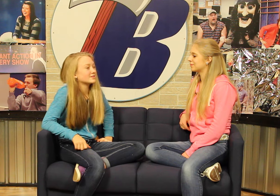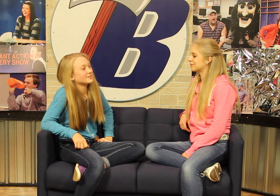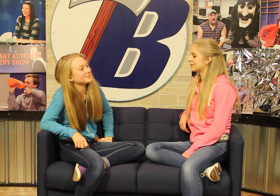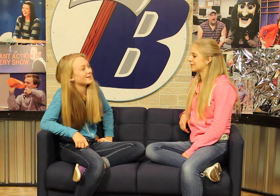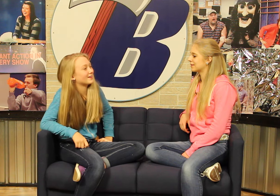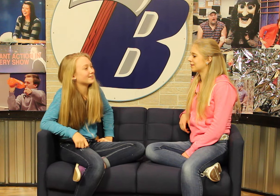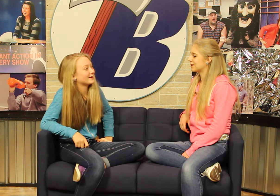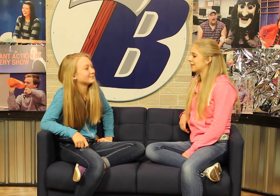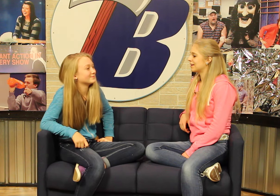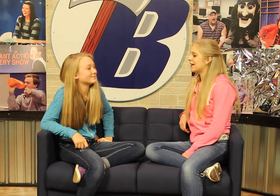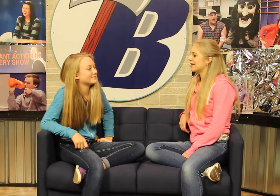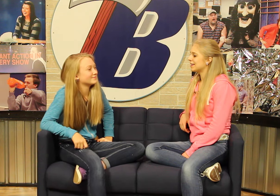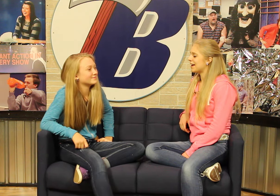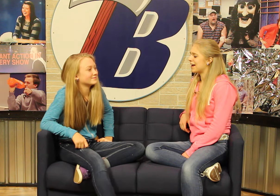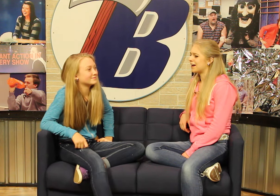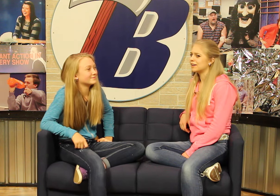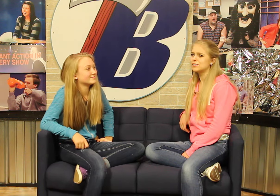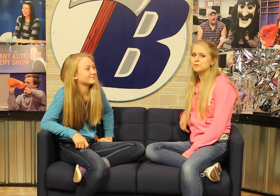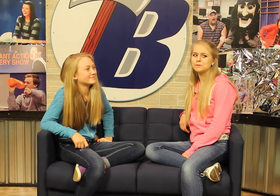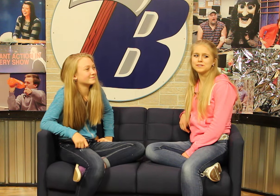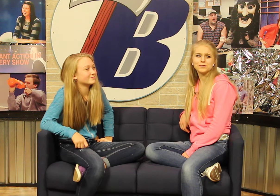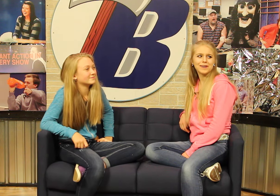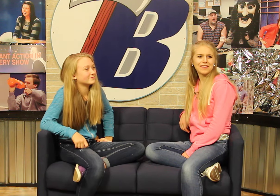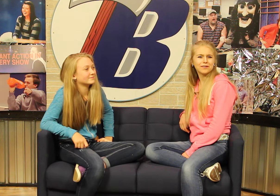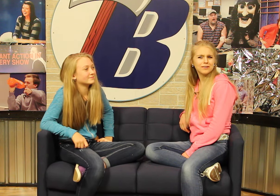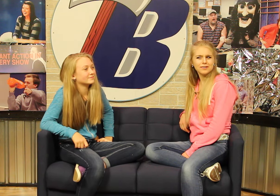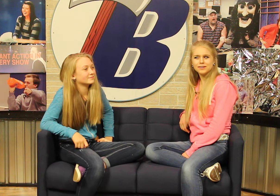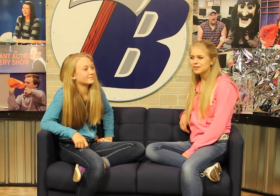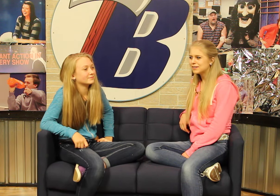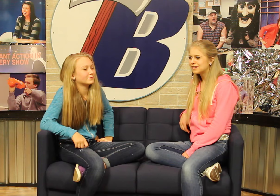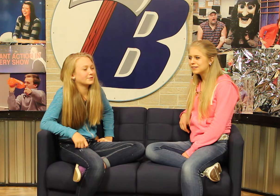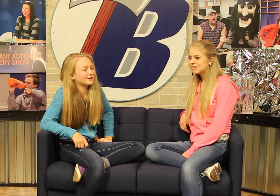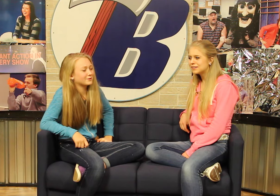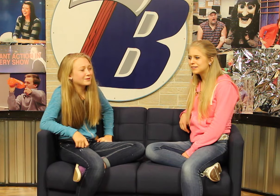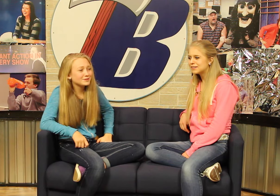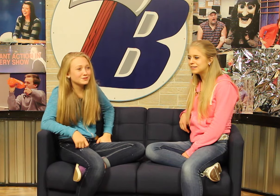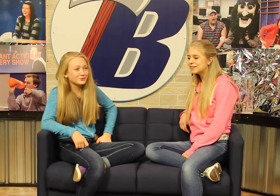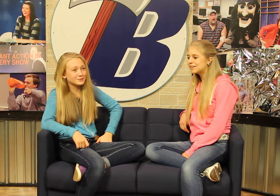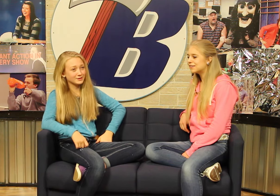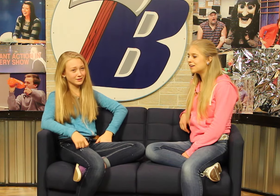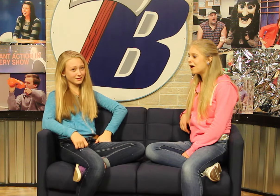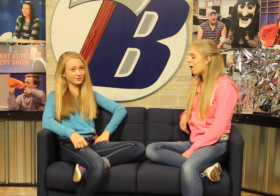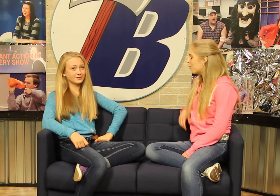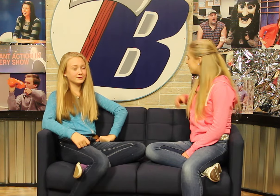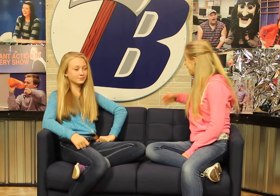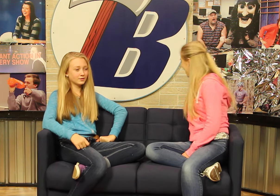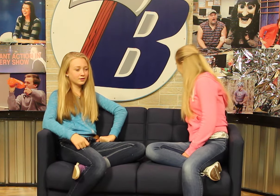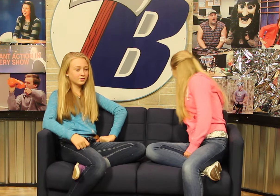So I saw you at the hockey game. Yeah, because we went together. But I totally beat you on school spirit. Oh, yeah?